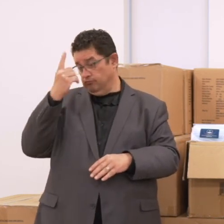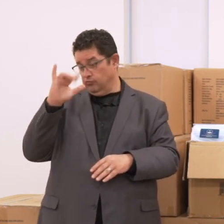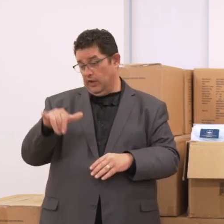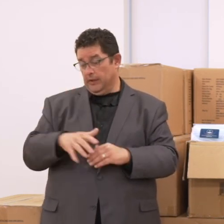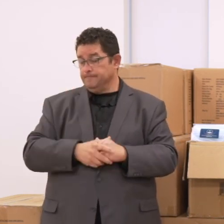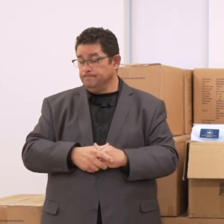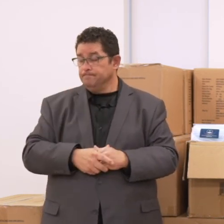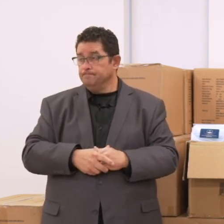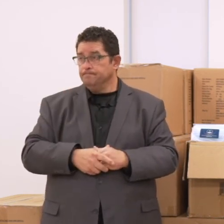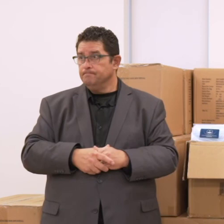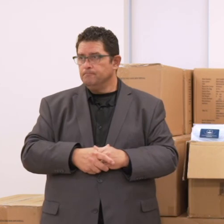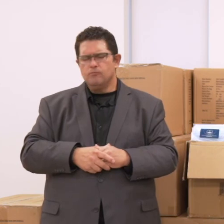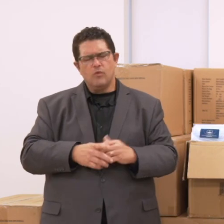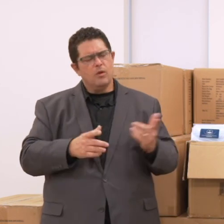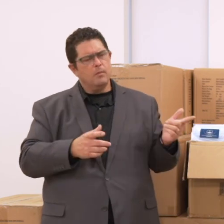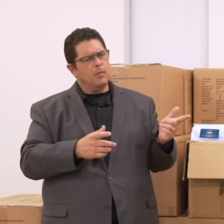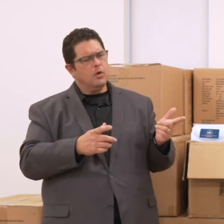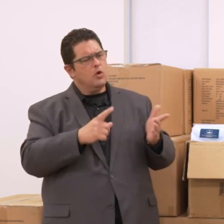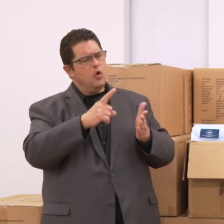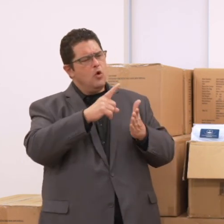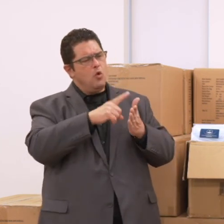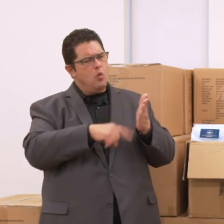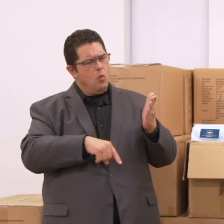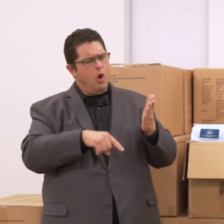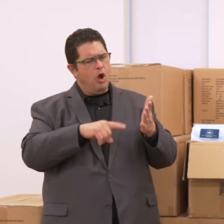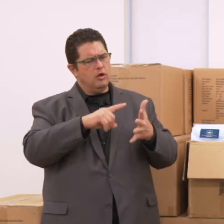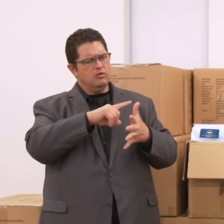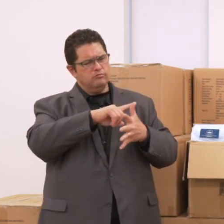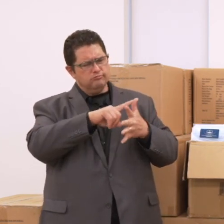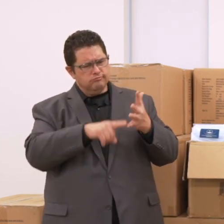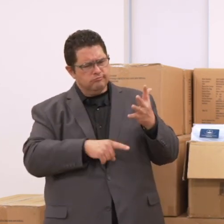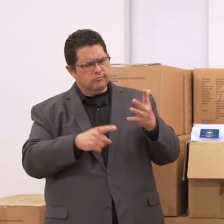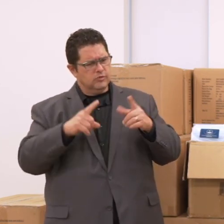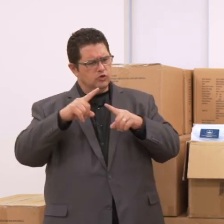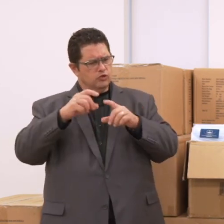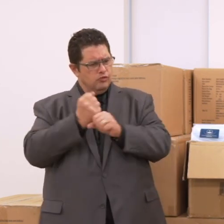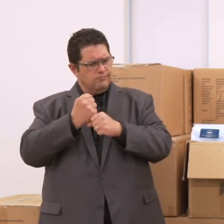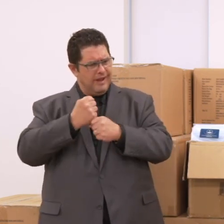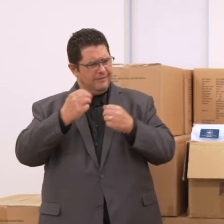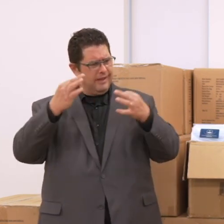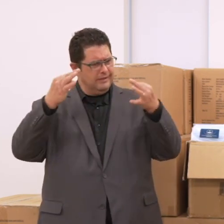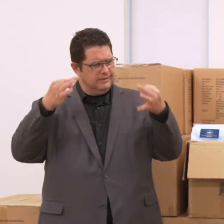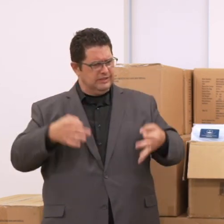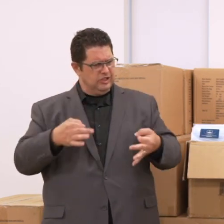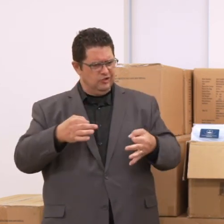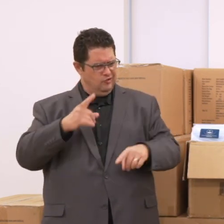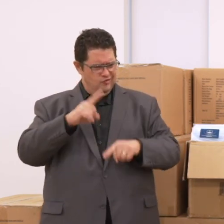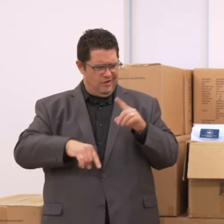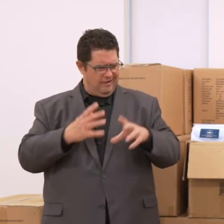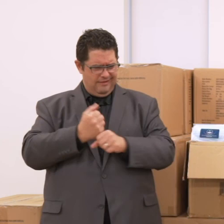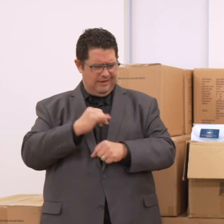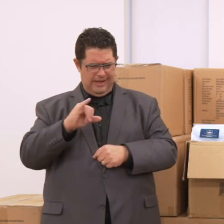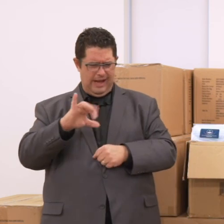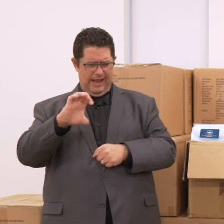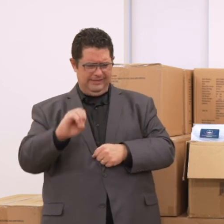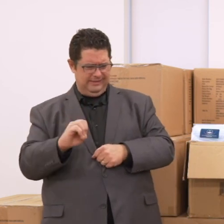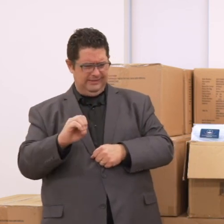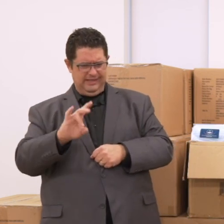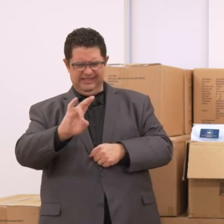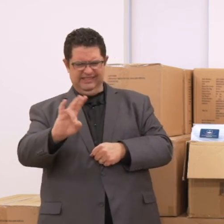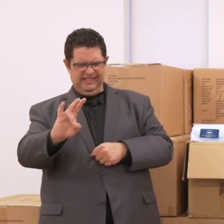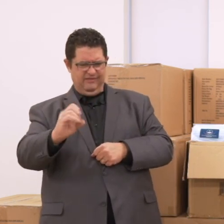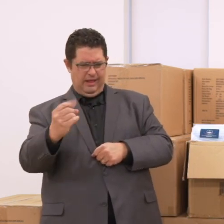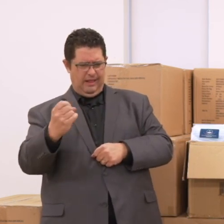to it. But on what basis did you make those decisions? For instance, let's just say the cup of ice that you can't get at the 7-Eleven. What was the